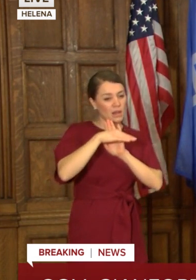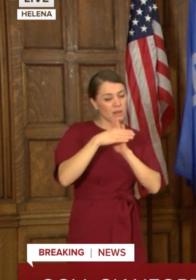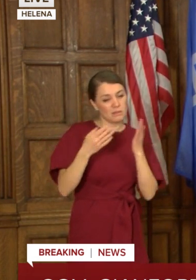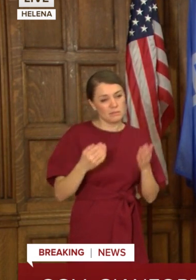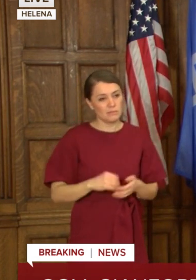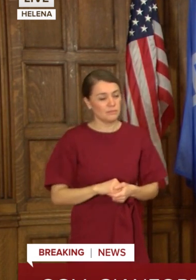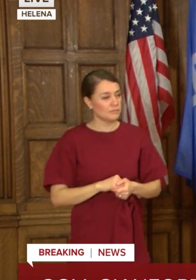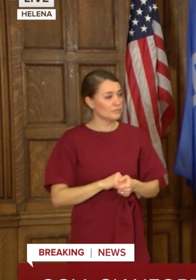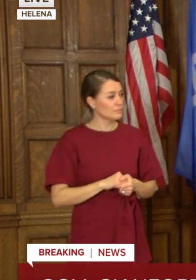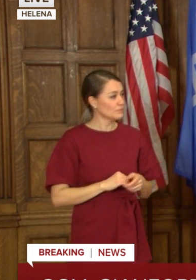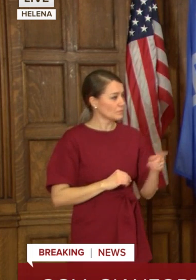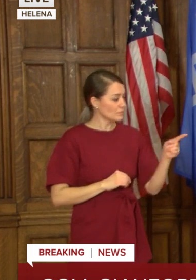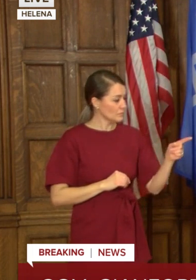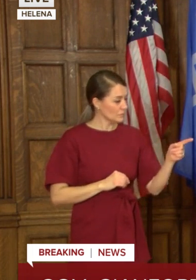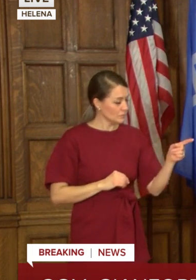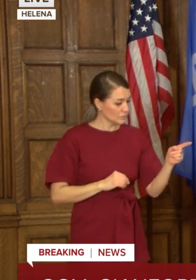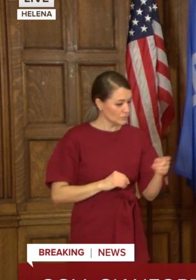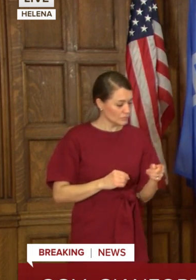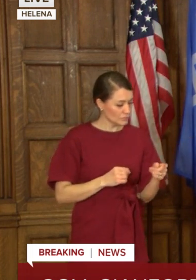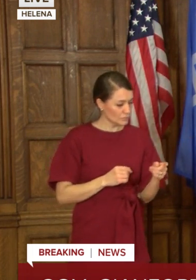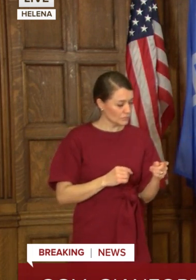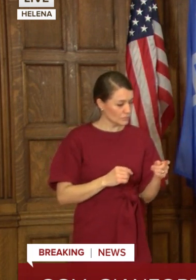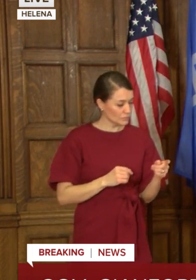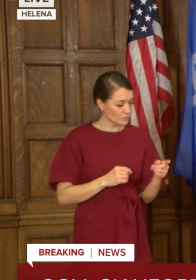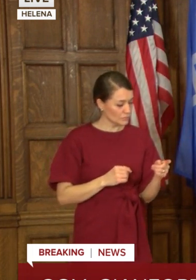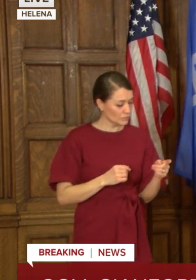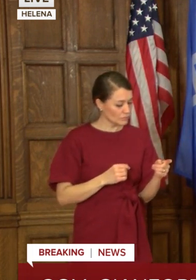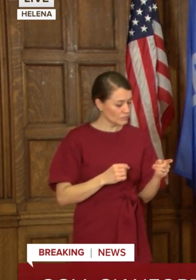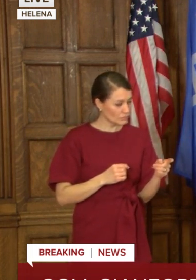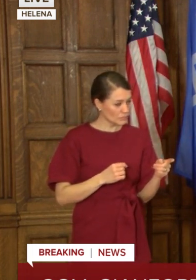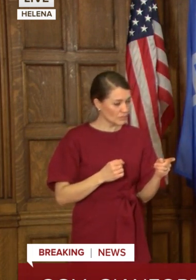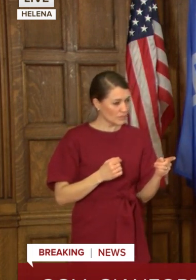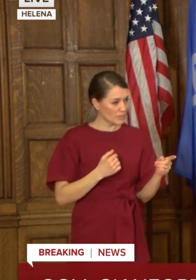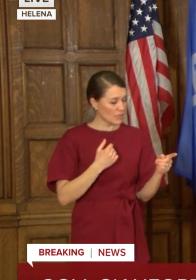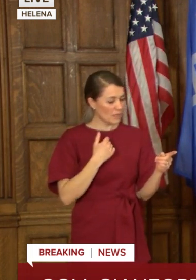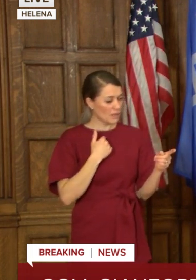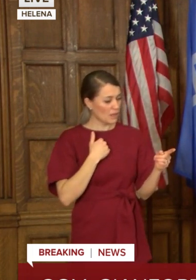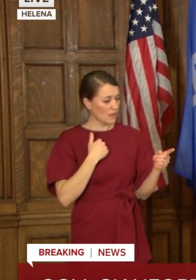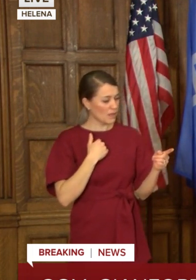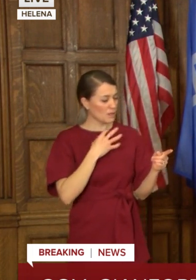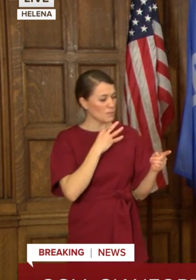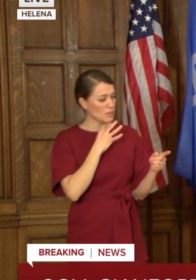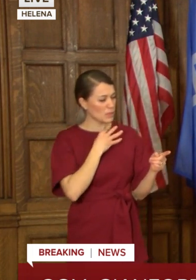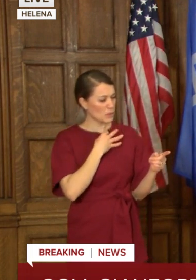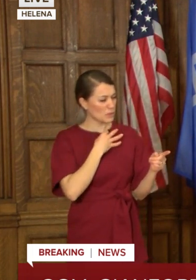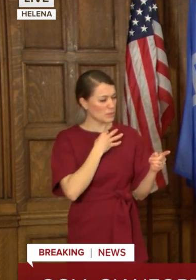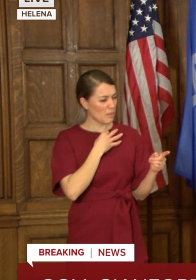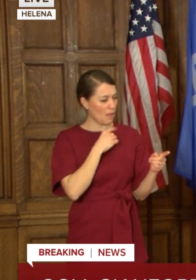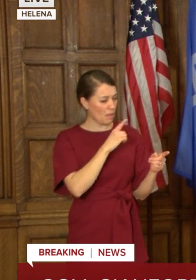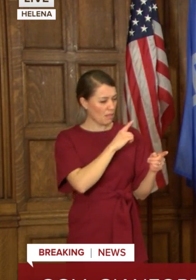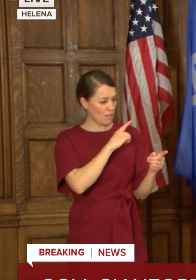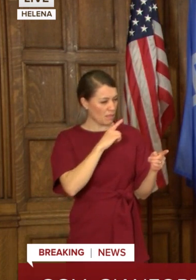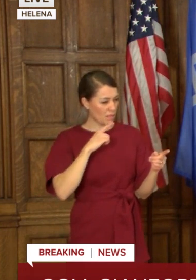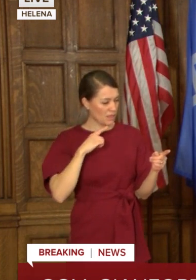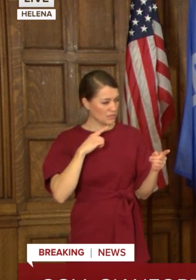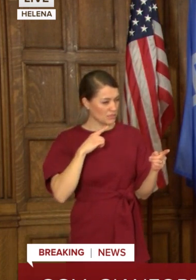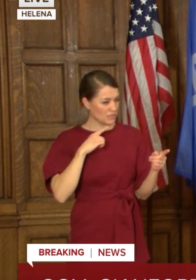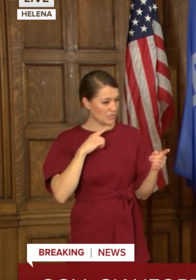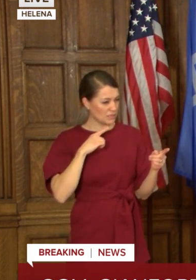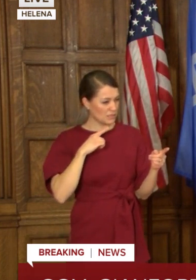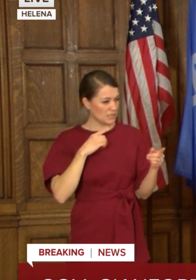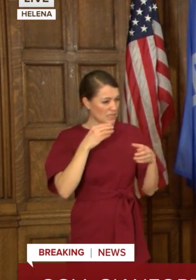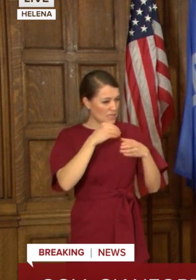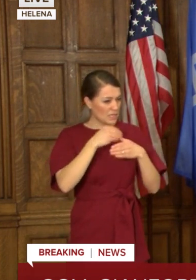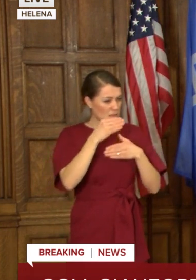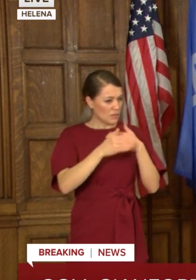Do we have another? And then I wanted to ask you about a piece of legislation that's moving through the process. It's